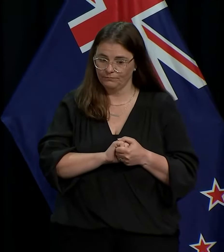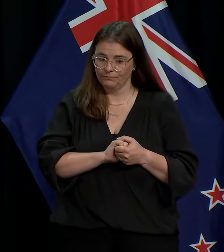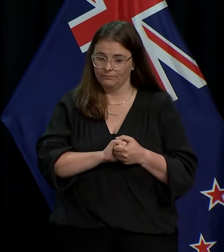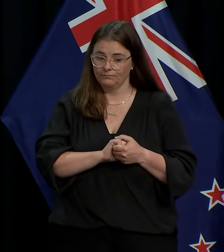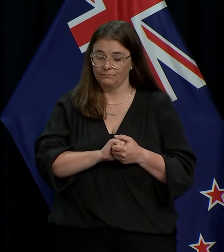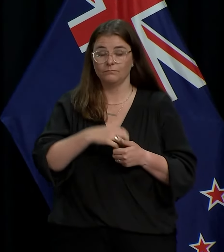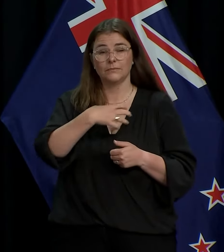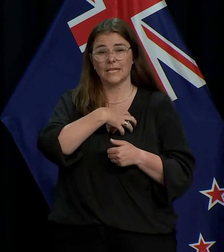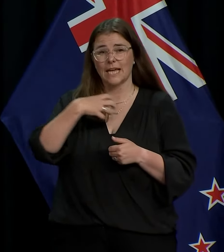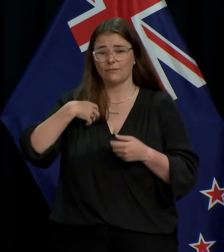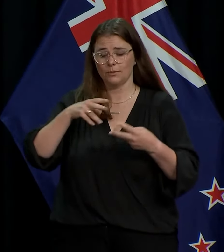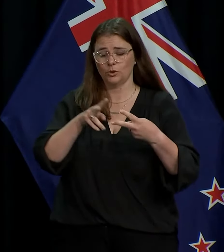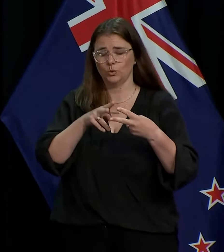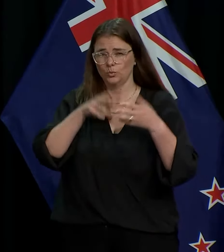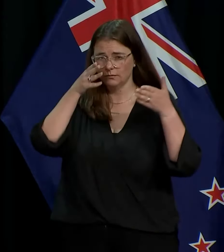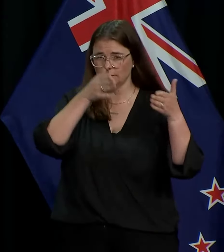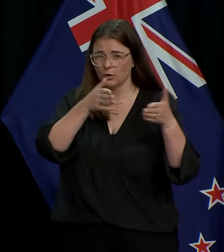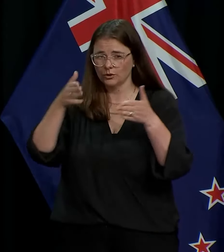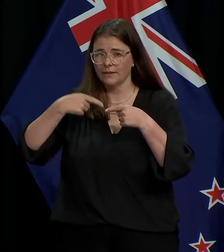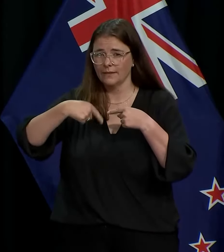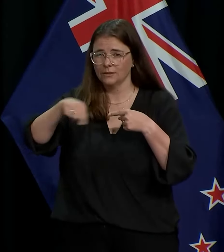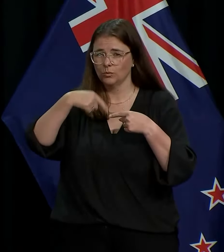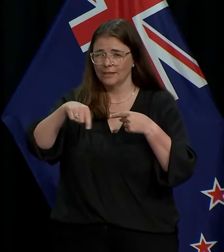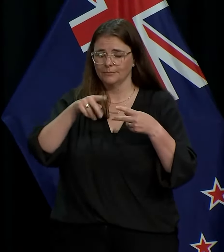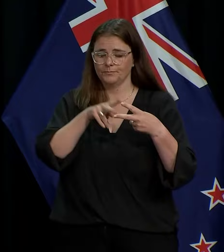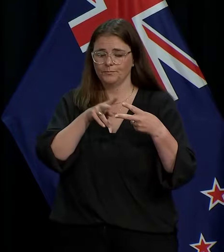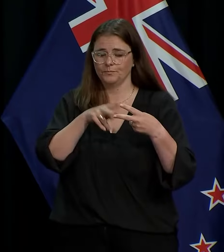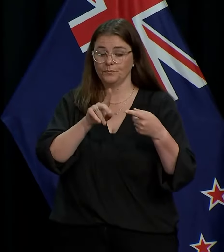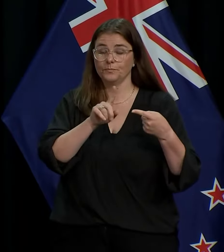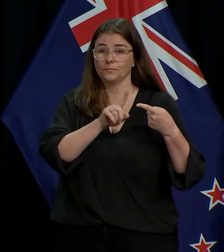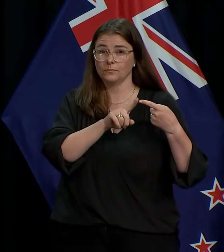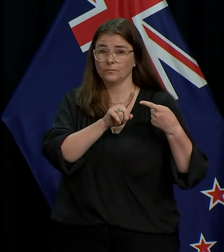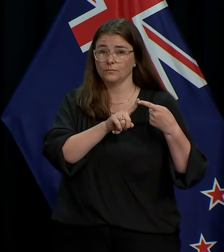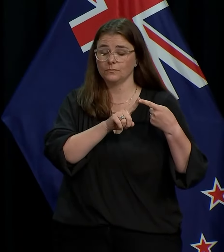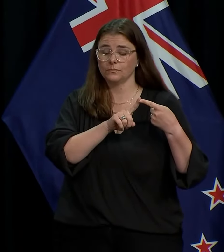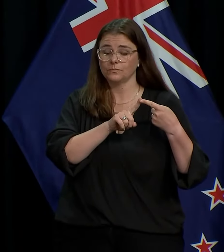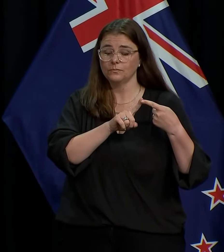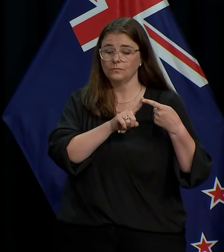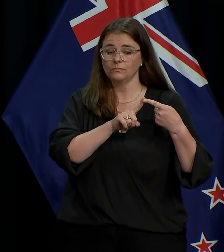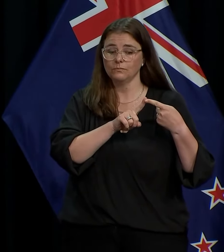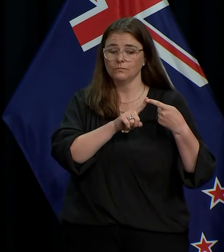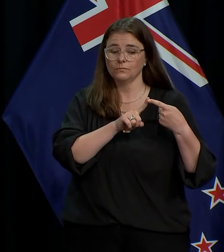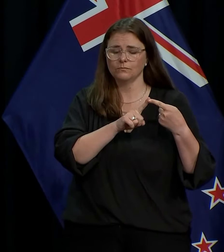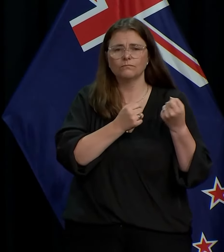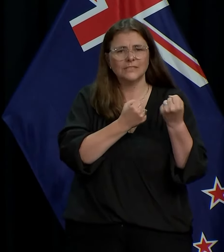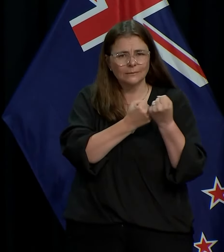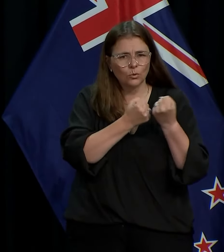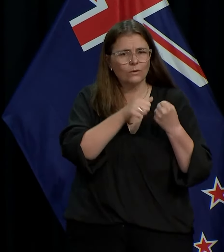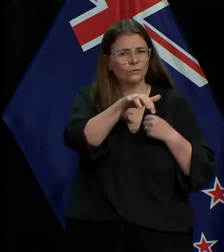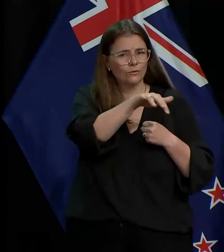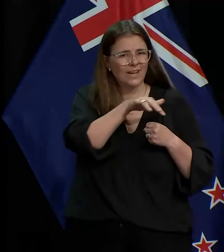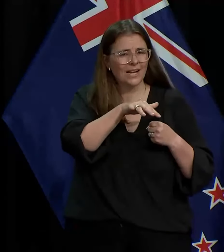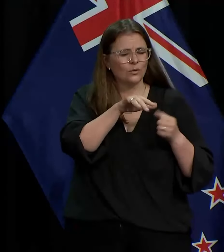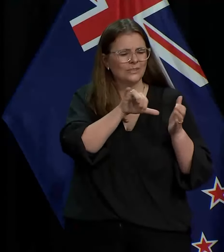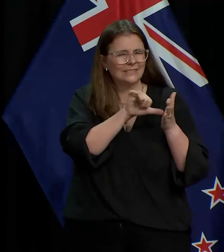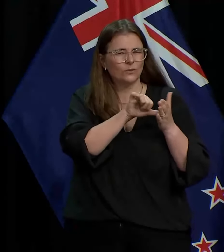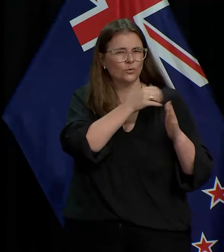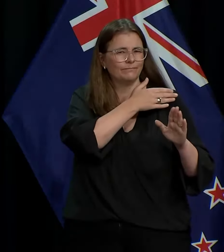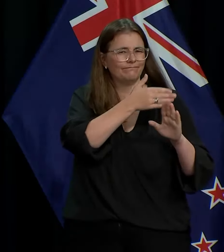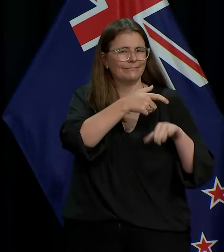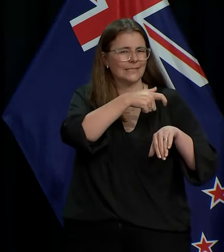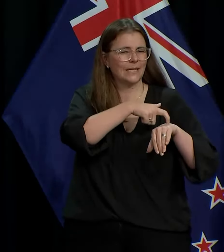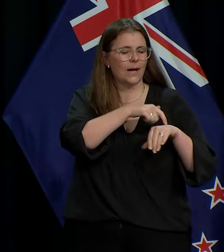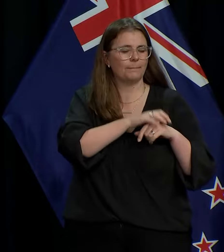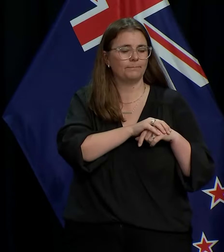government has two key areas of focus. The first is continuing to provide extra support for families doing it tough.